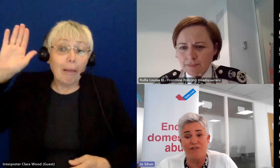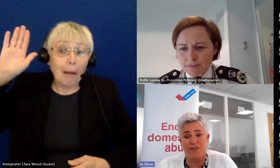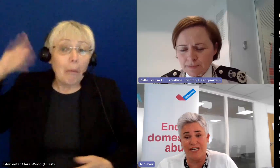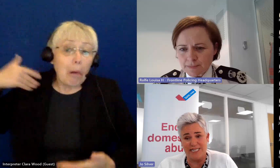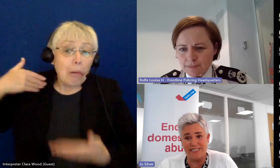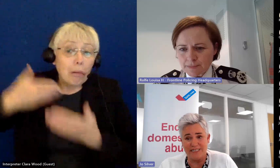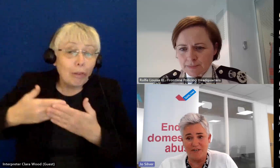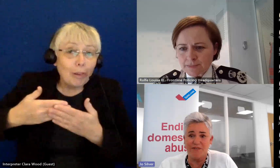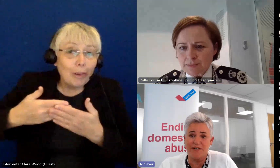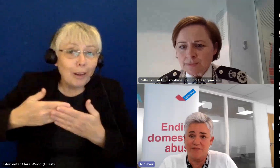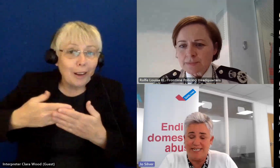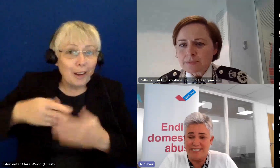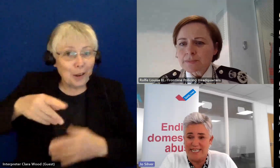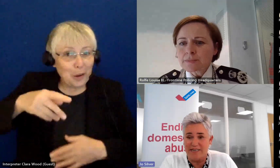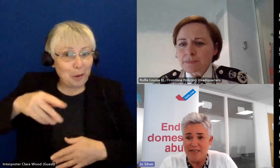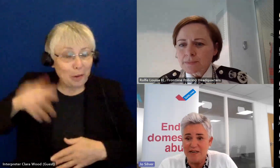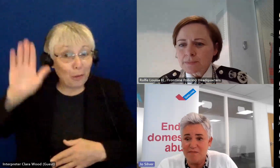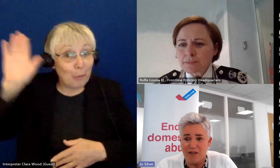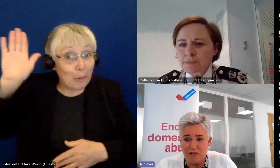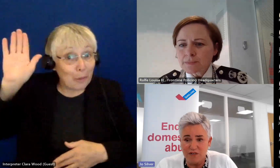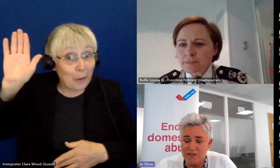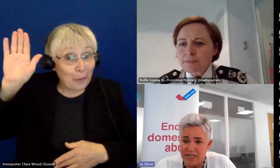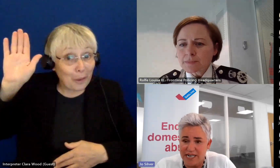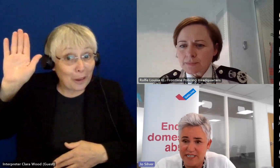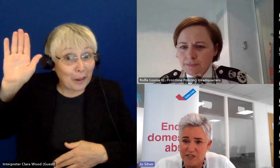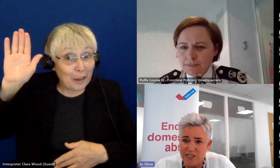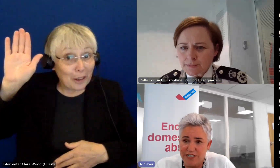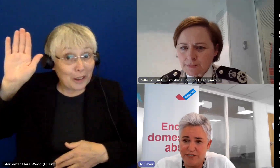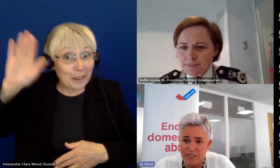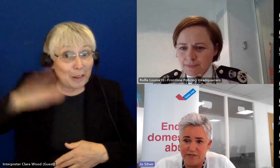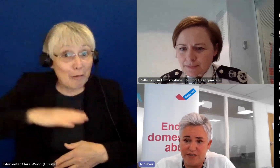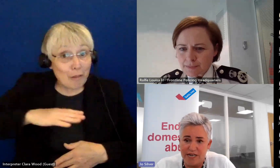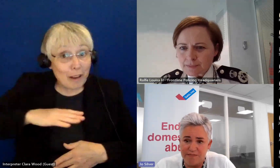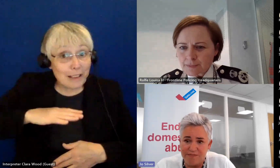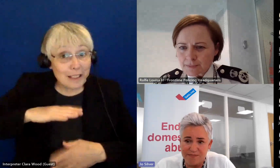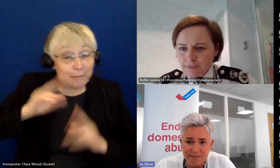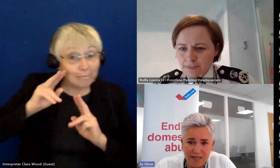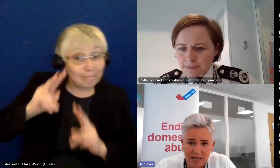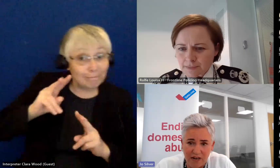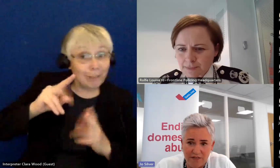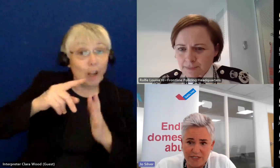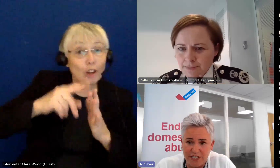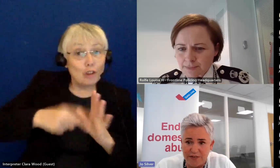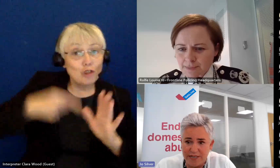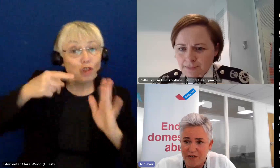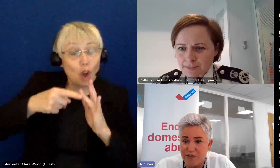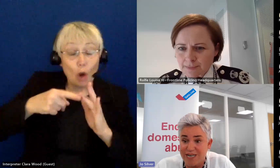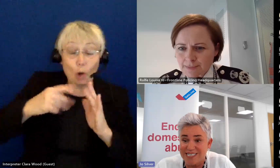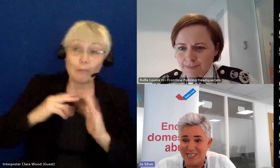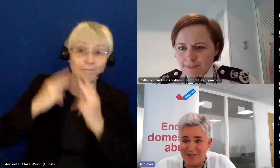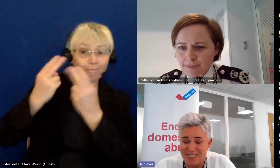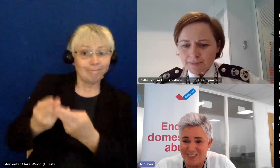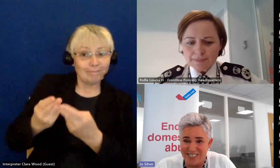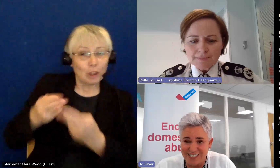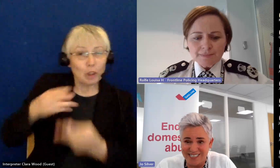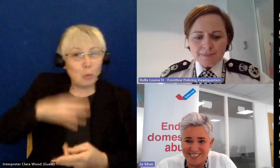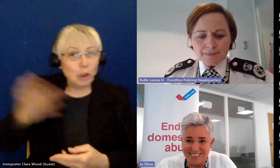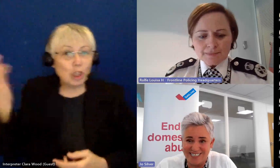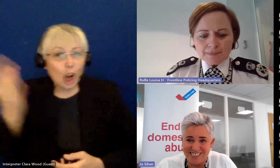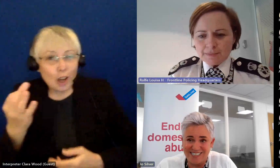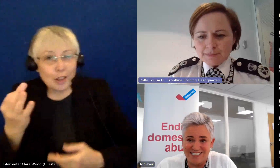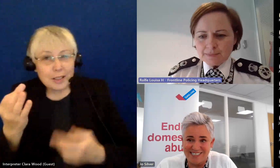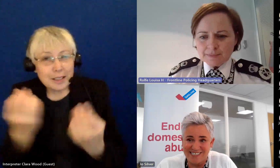hope you know you've got your hand up and you are waiting. But all eyes on you, Joe. Over to you. I think you want to ask a